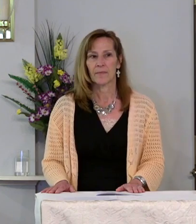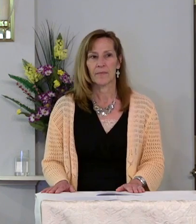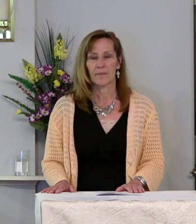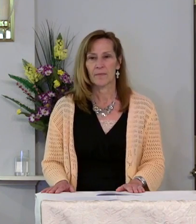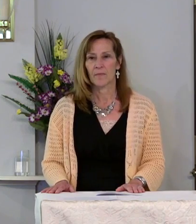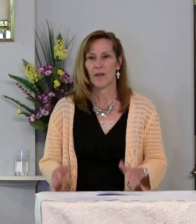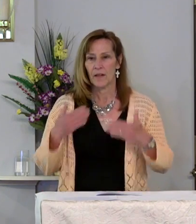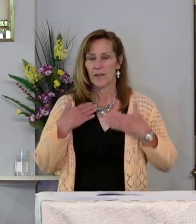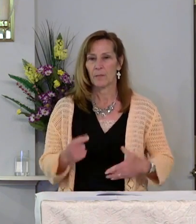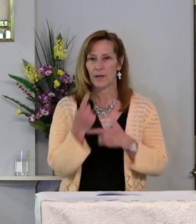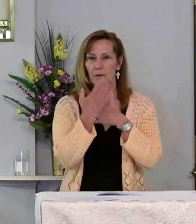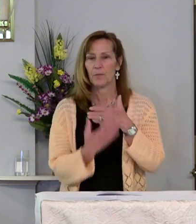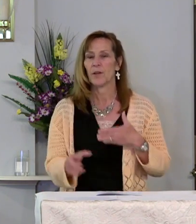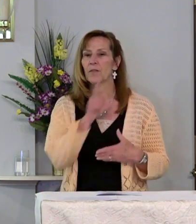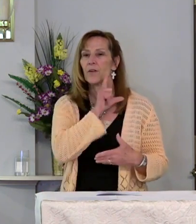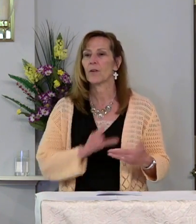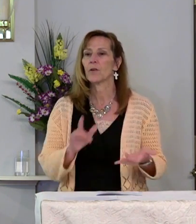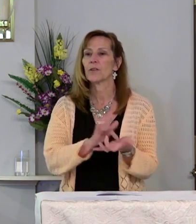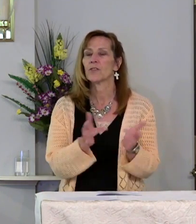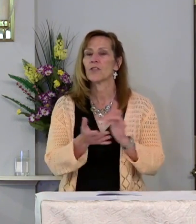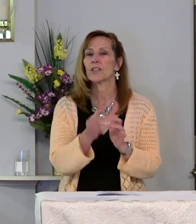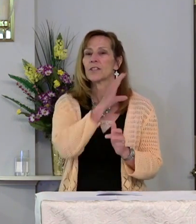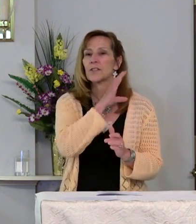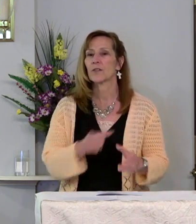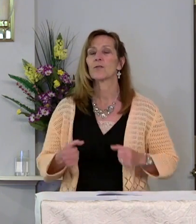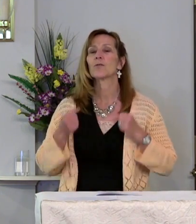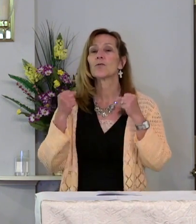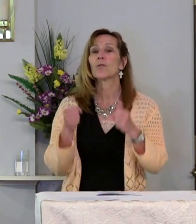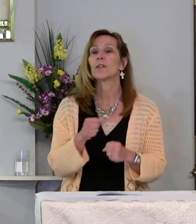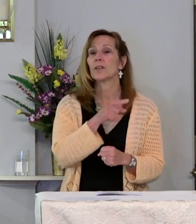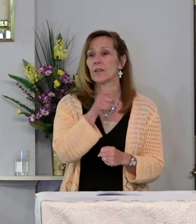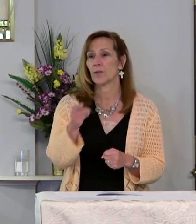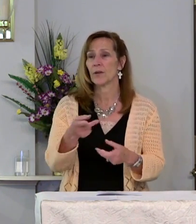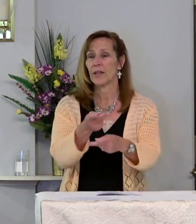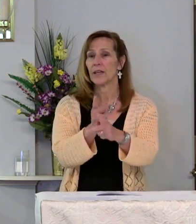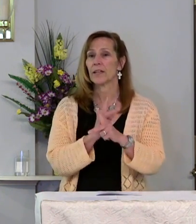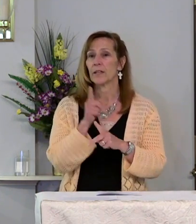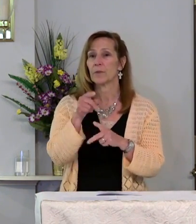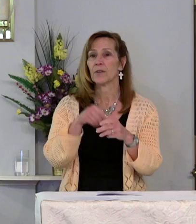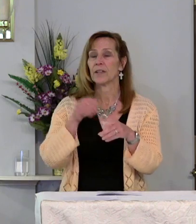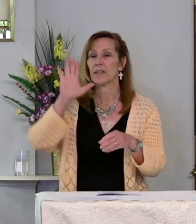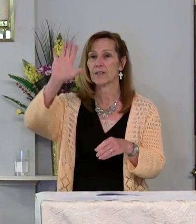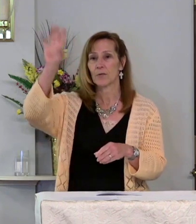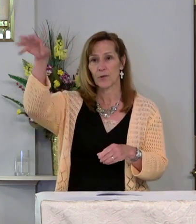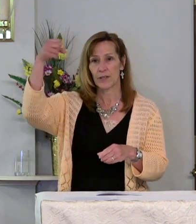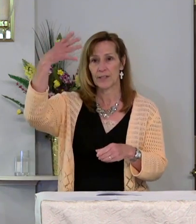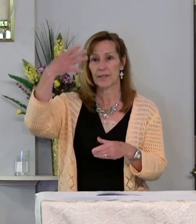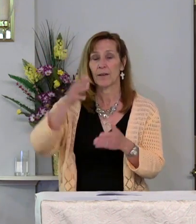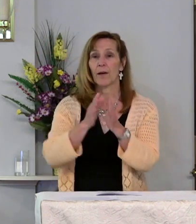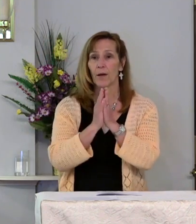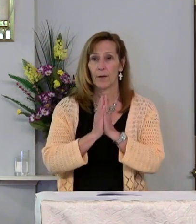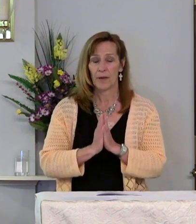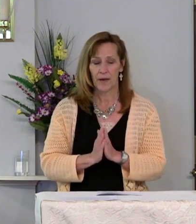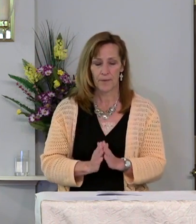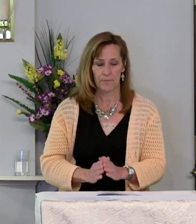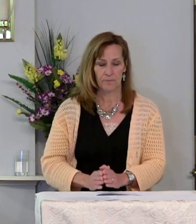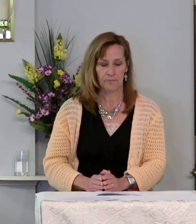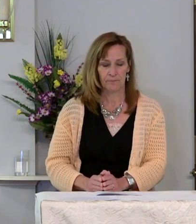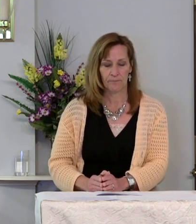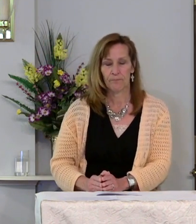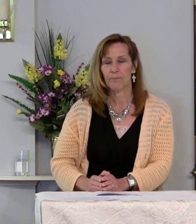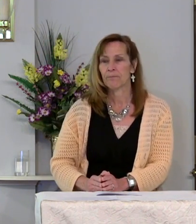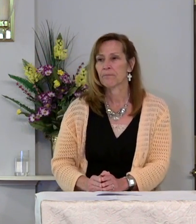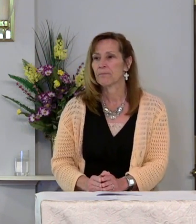The body and blood of our Lord Jesus Christ strengthen you and keep you in his grace. Amen.